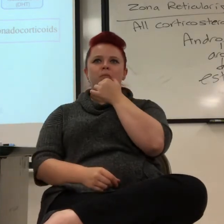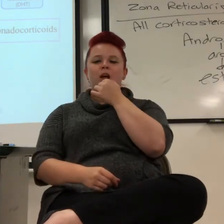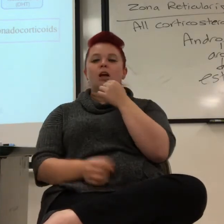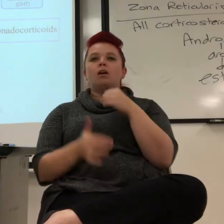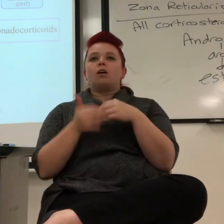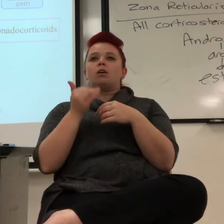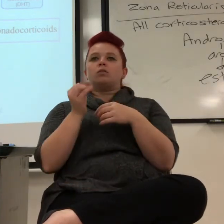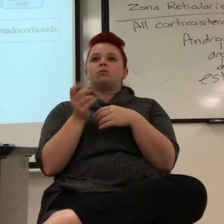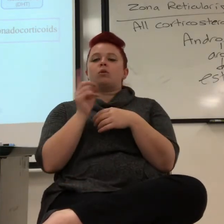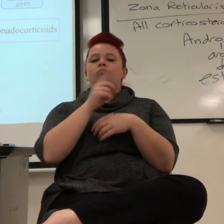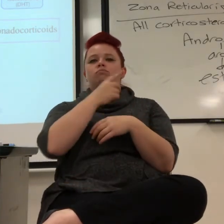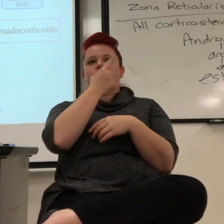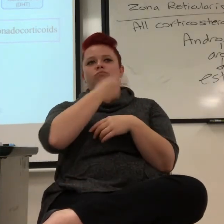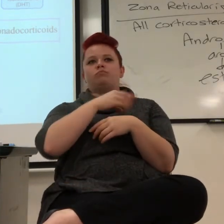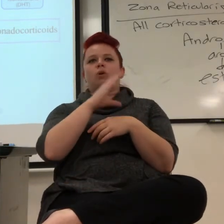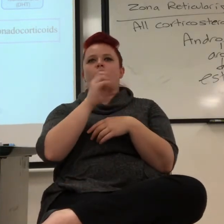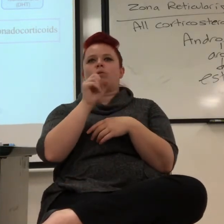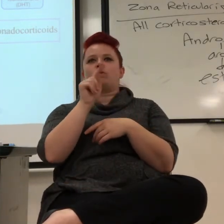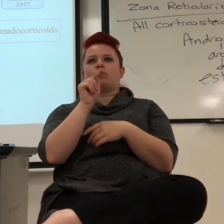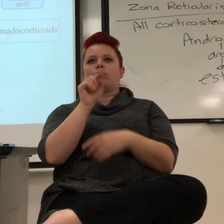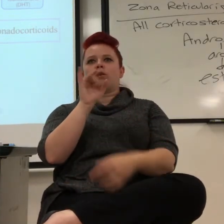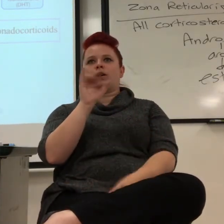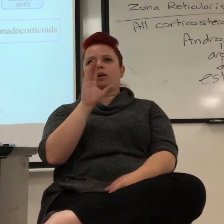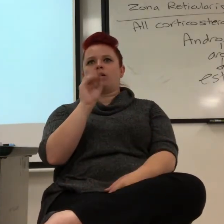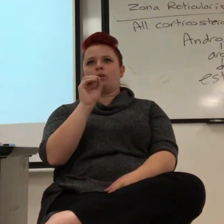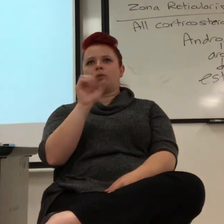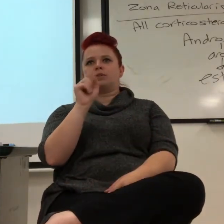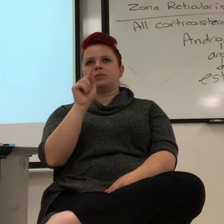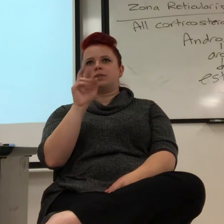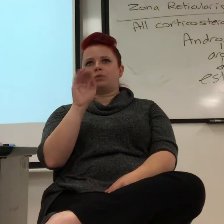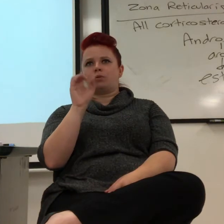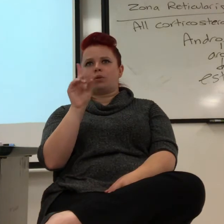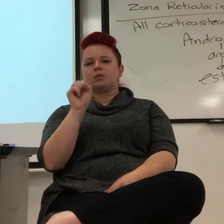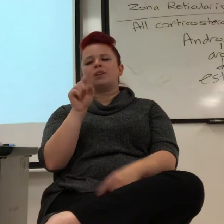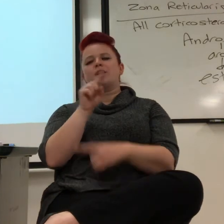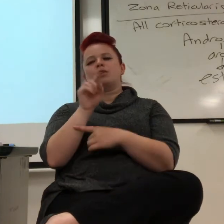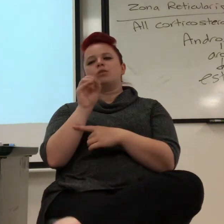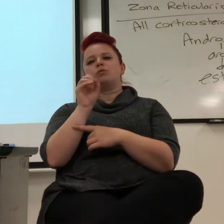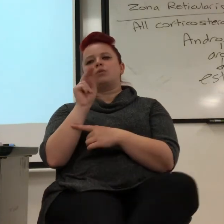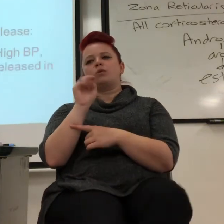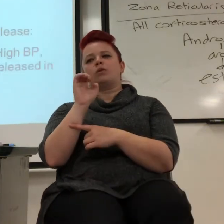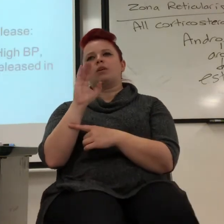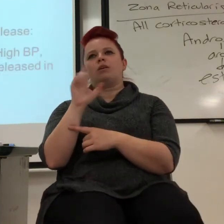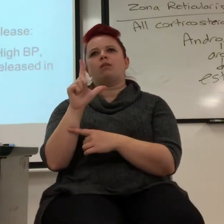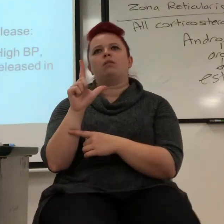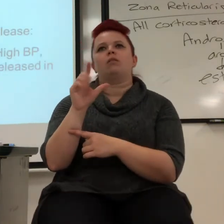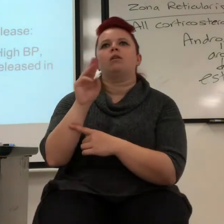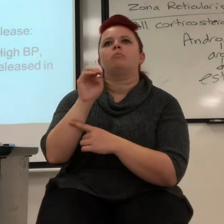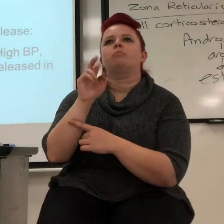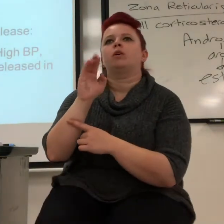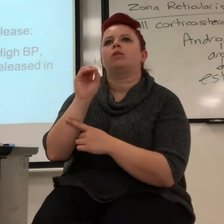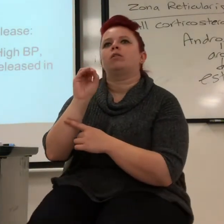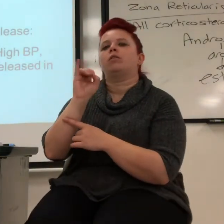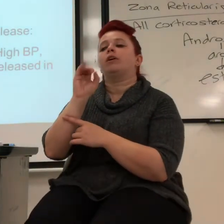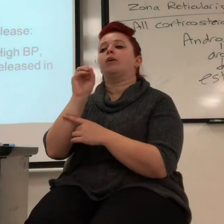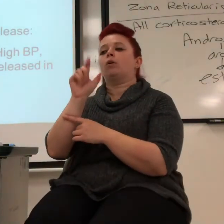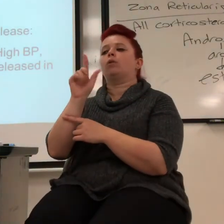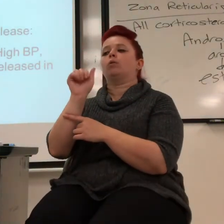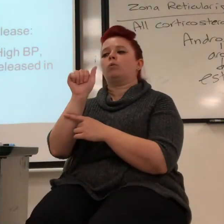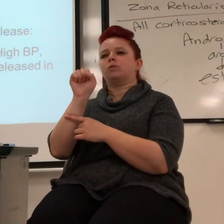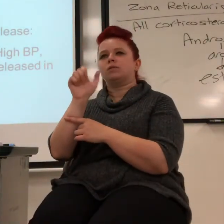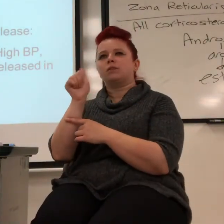All right, so those are the corticosteroids. Now that zona glomerulosa, I want to talk about it in more detail here,